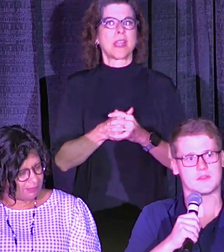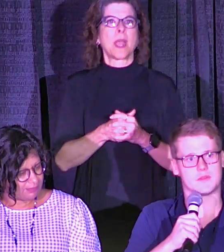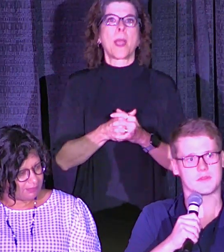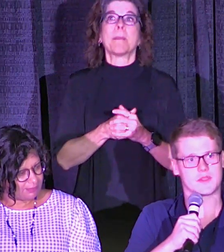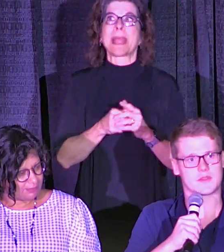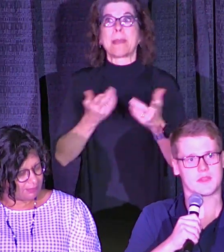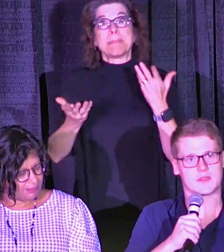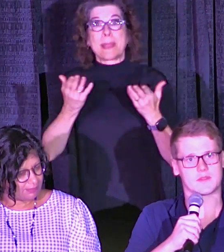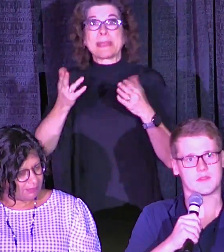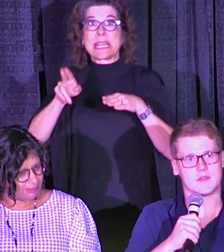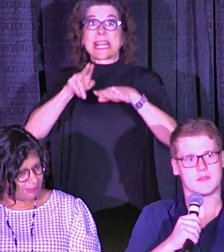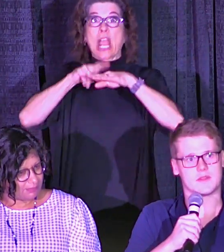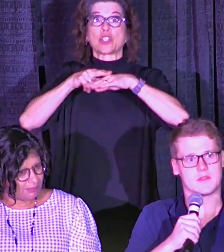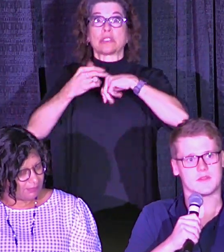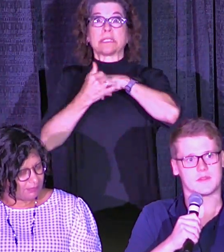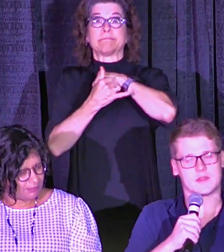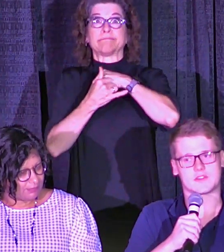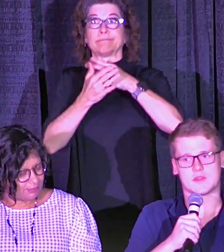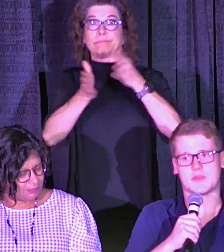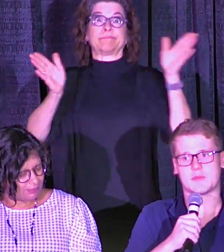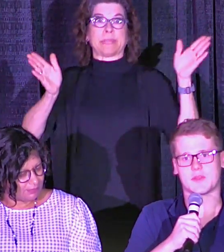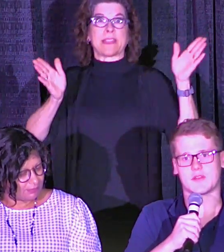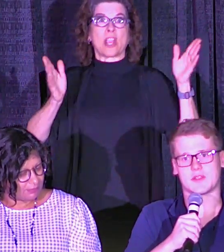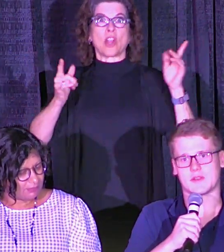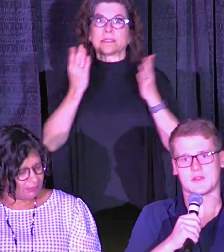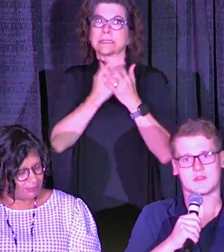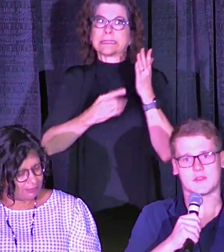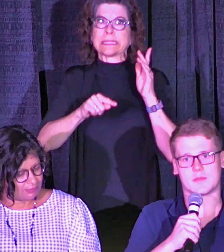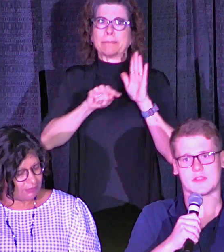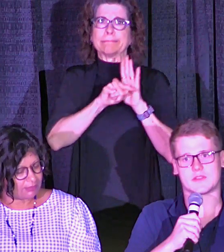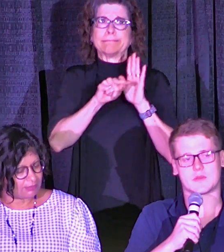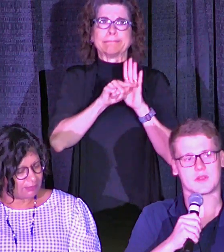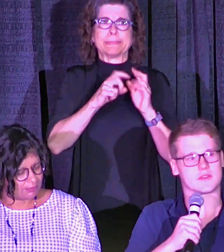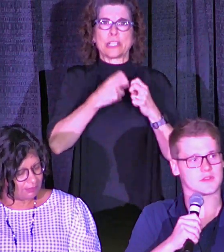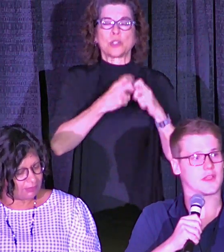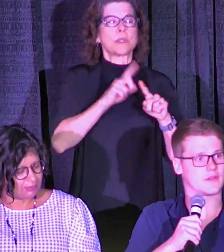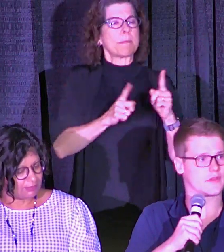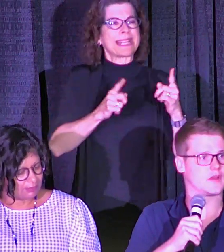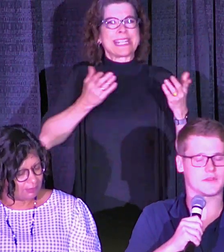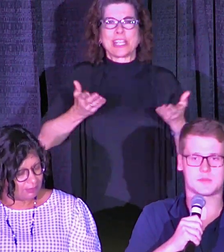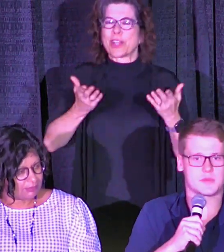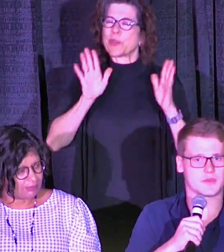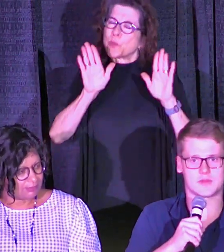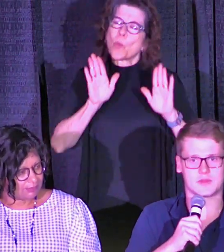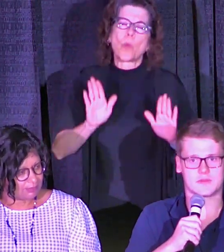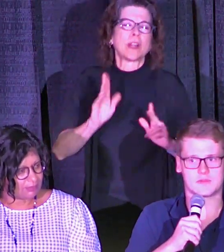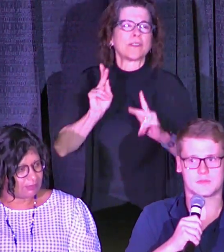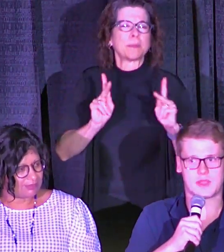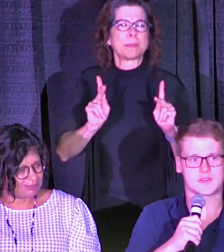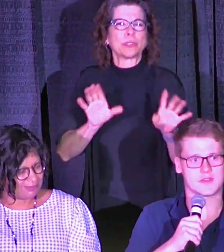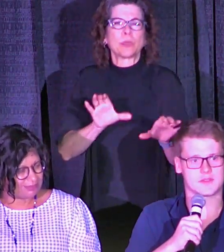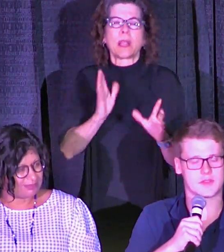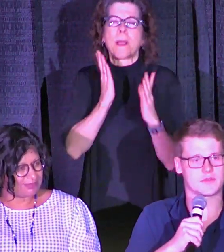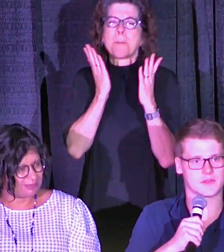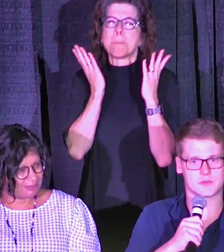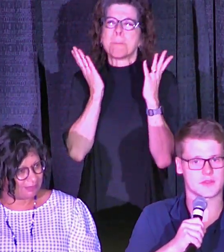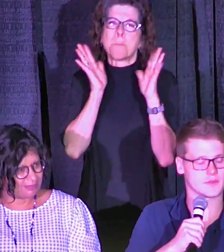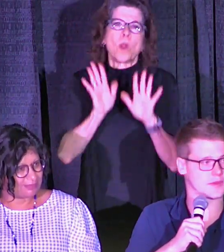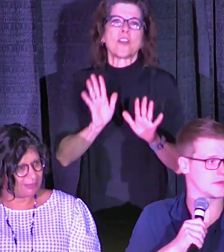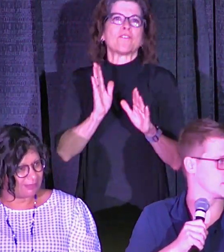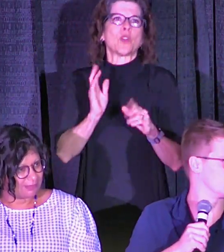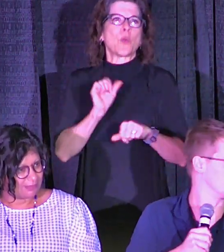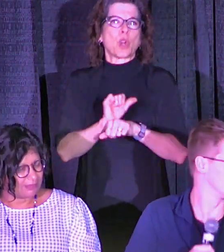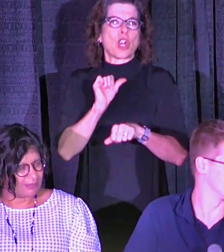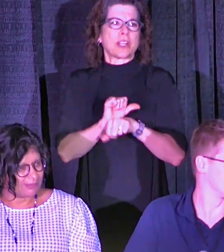But I do think, like, there's good people out there and they're doing amazing work. And so, yeah, all these people who are passionate and selfless